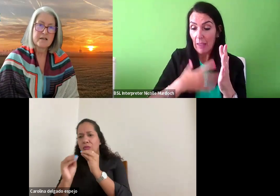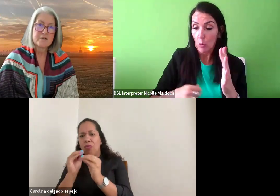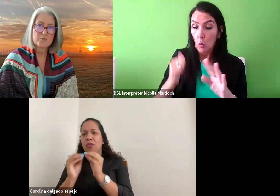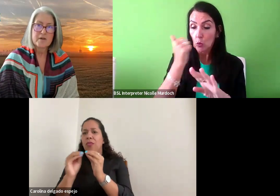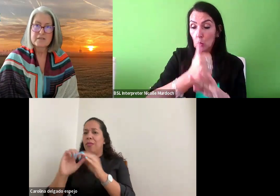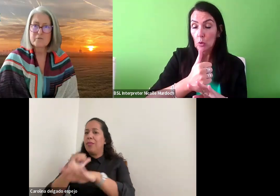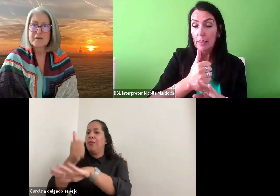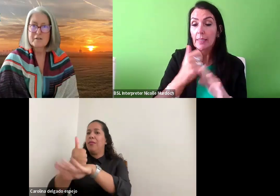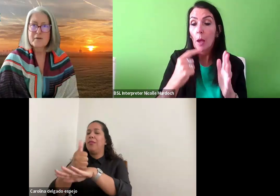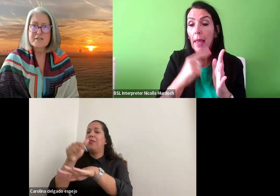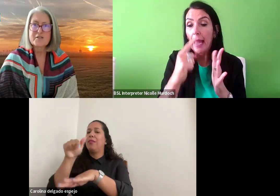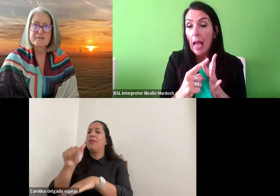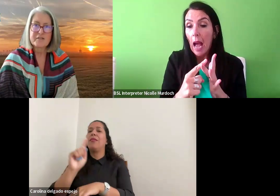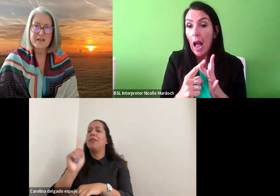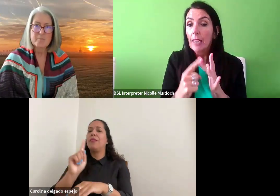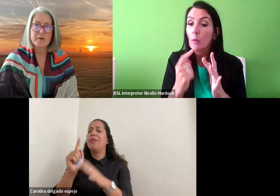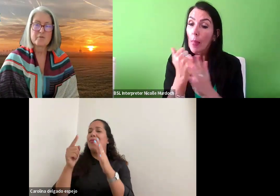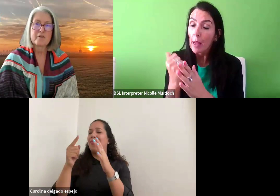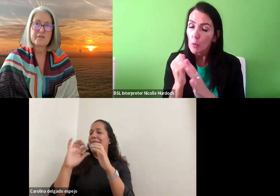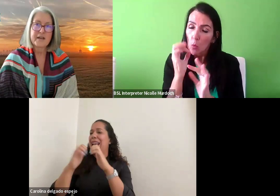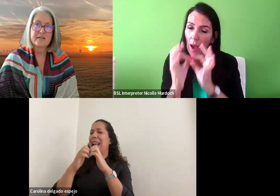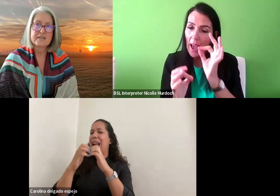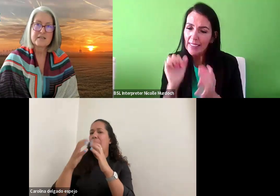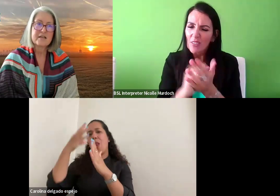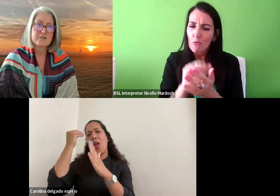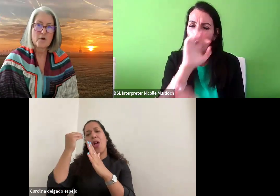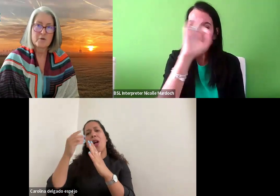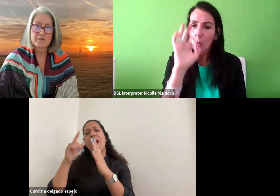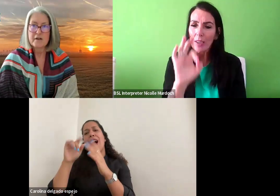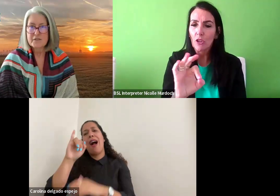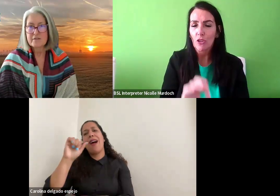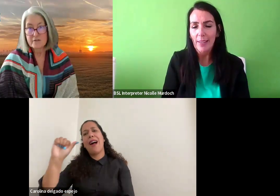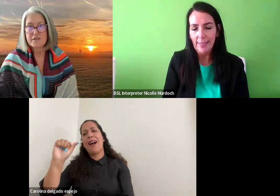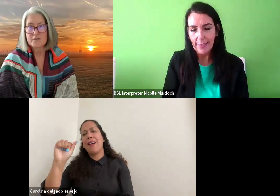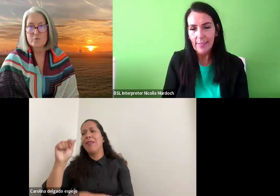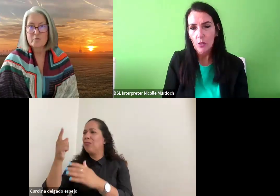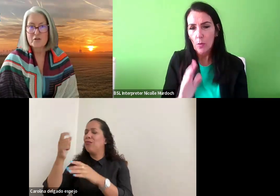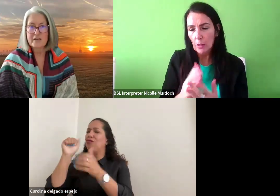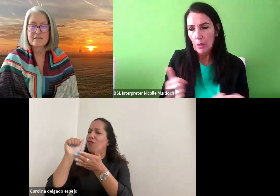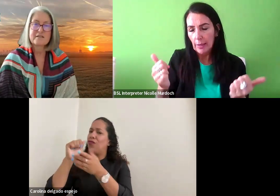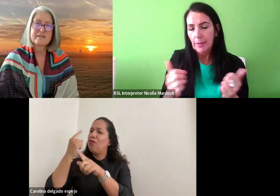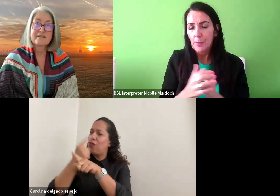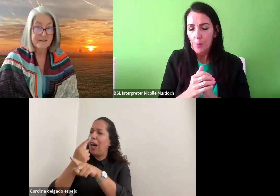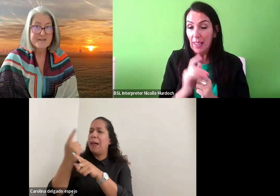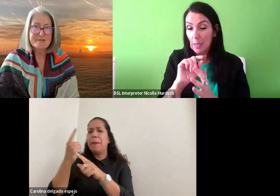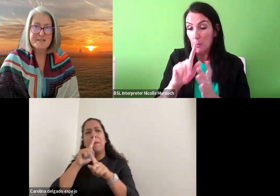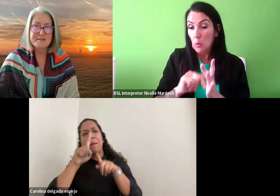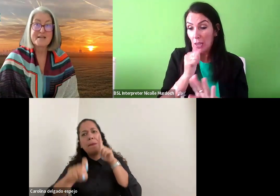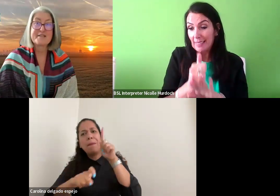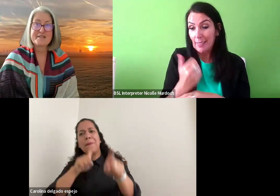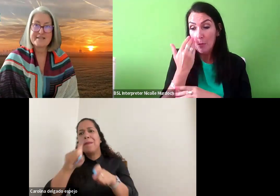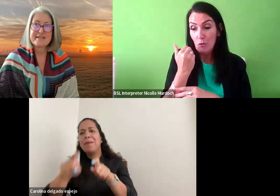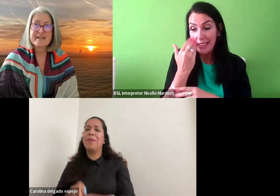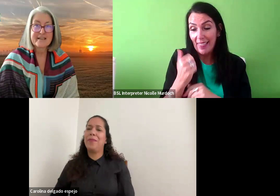AI to ask the right questions and think about the right things throughout the life cycle of such a project. Starting with